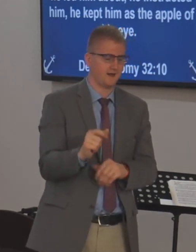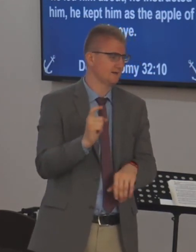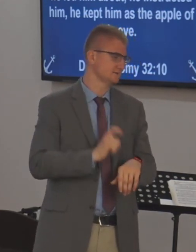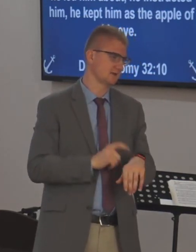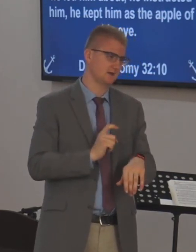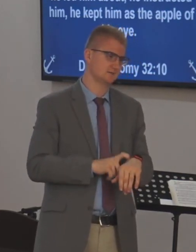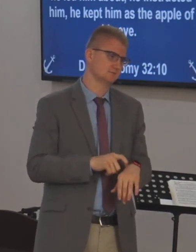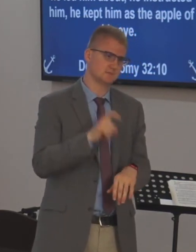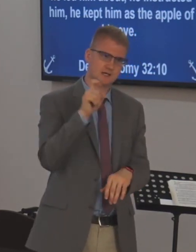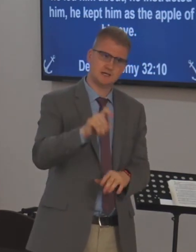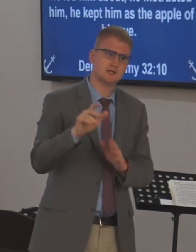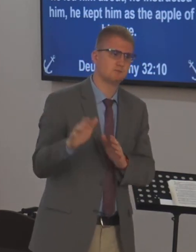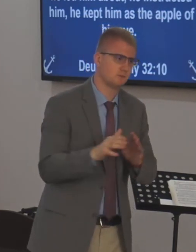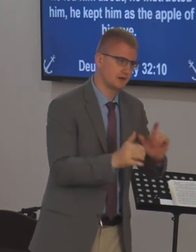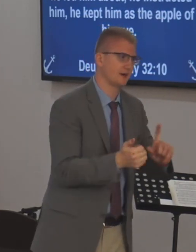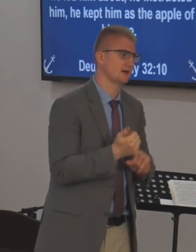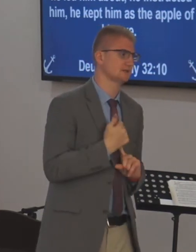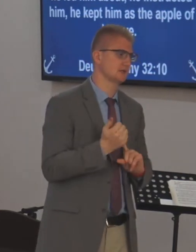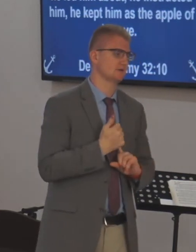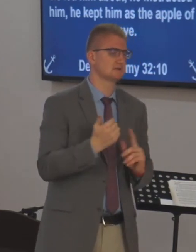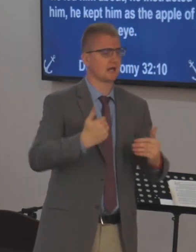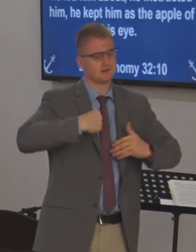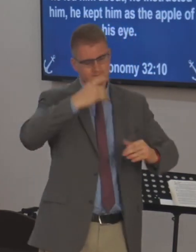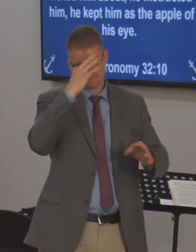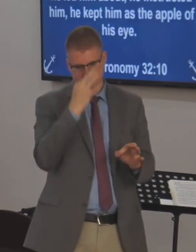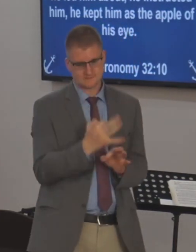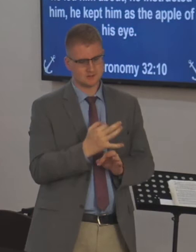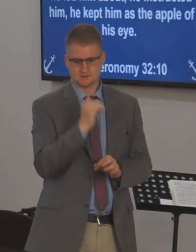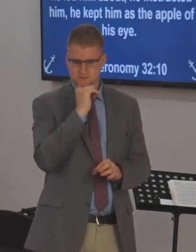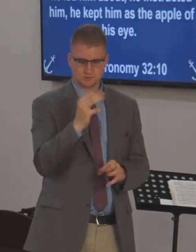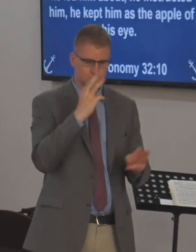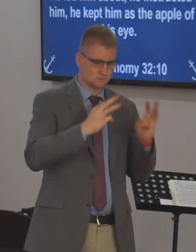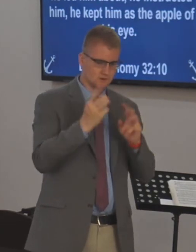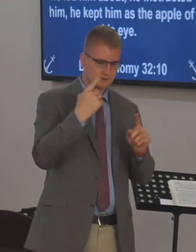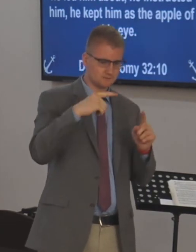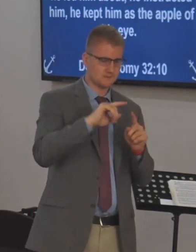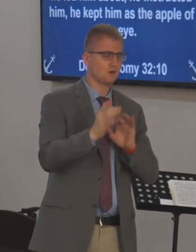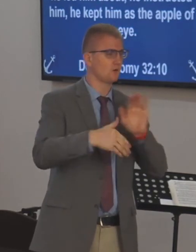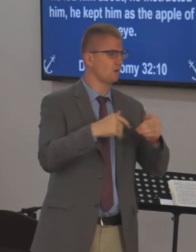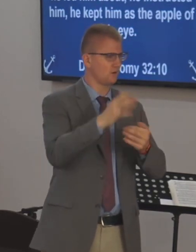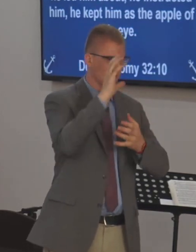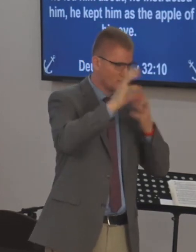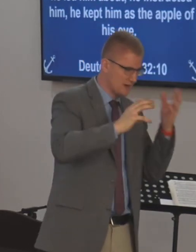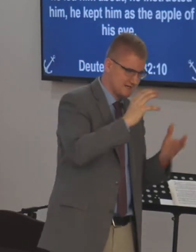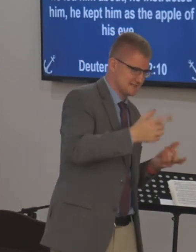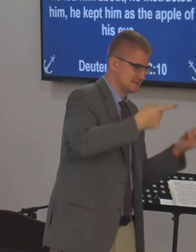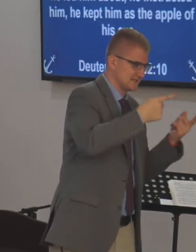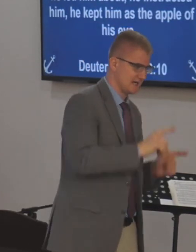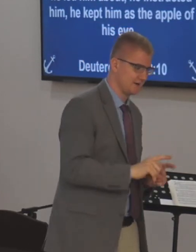Be prepared. Faith. Have the faith. Don't worry about all this craziness going on.